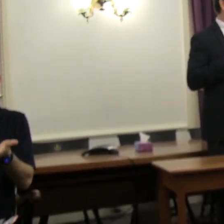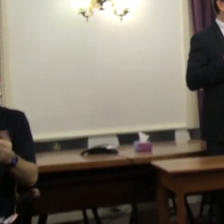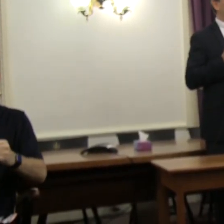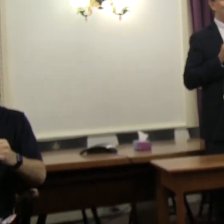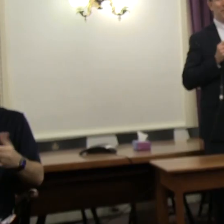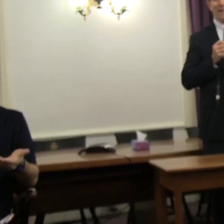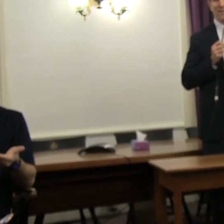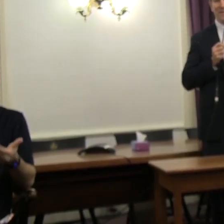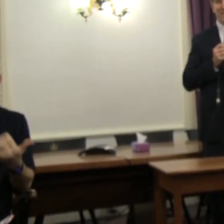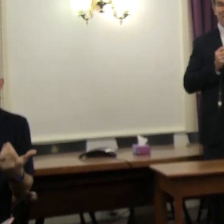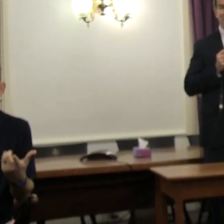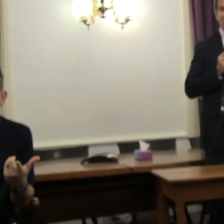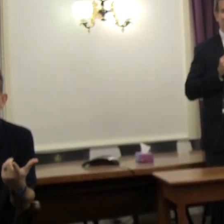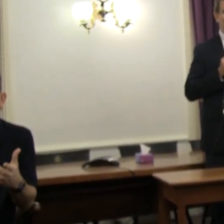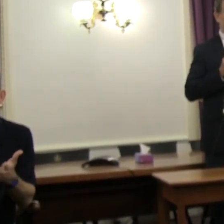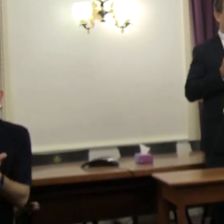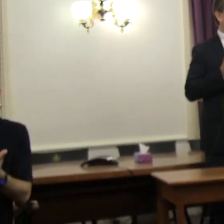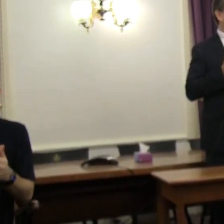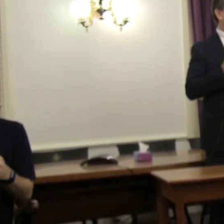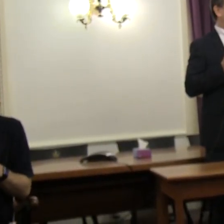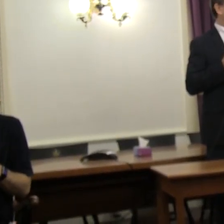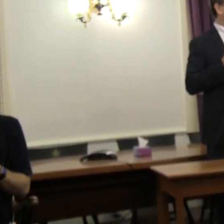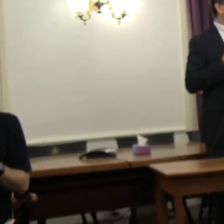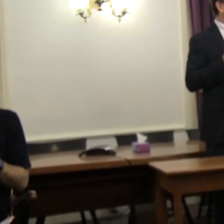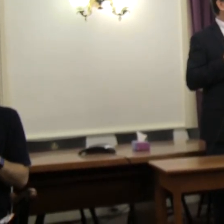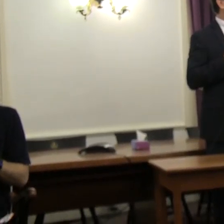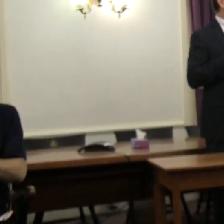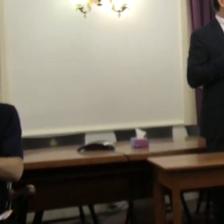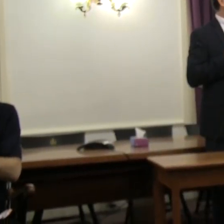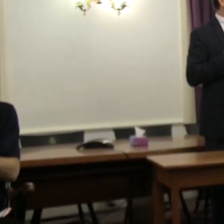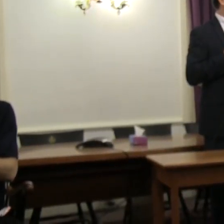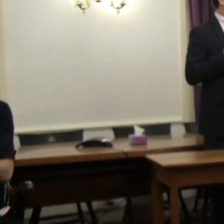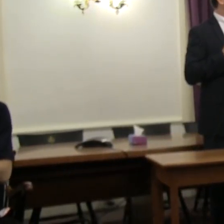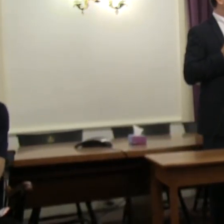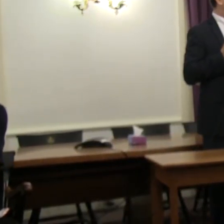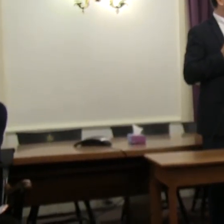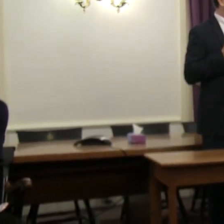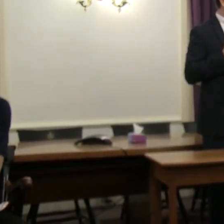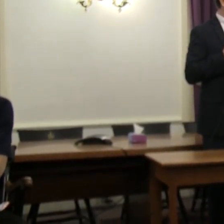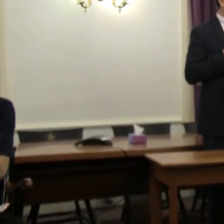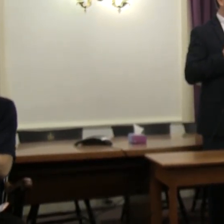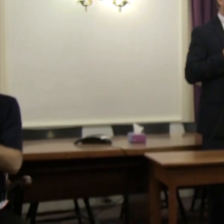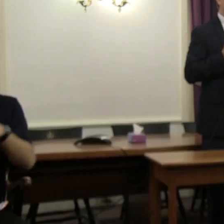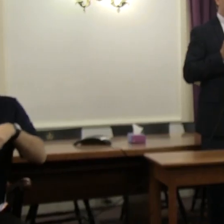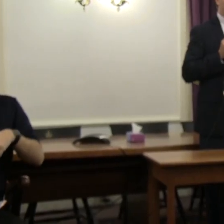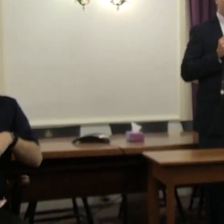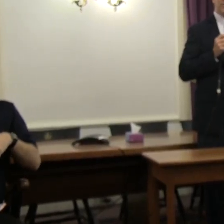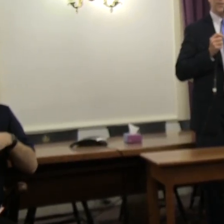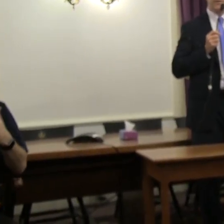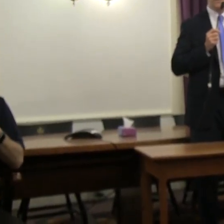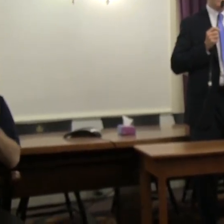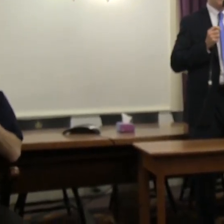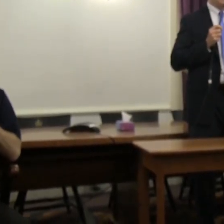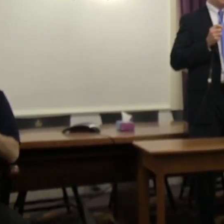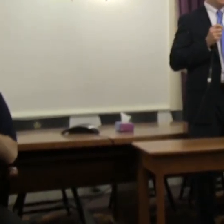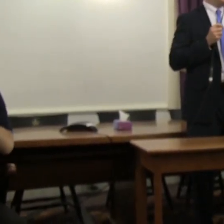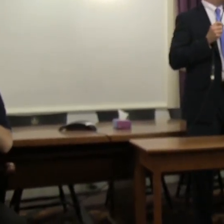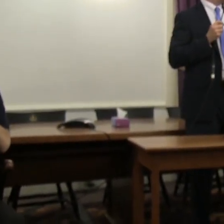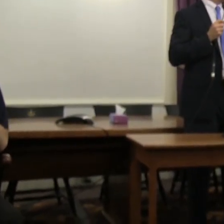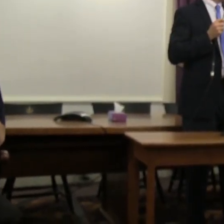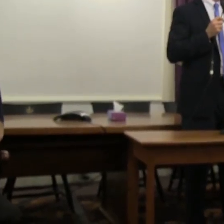but I can assure you that if it were to happen, that Senator Leahy and many others would fight against that. So all I'll say to you is that